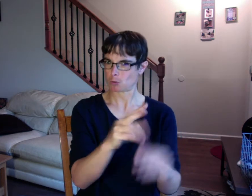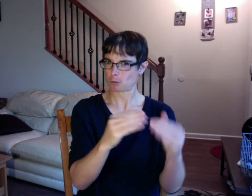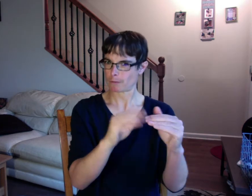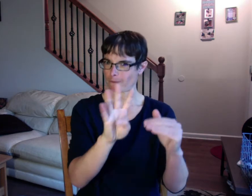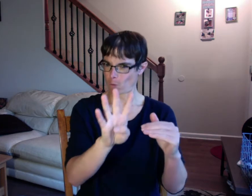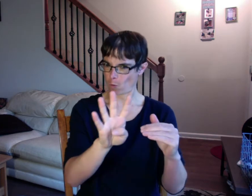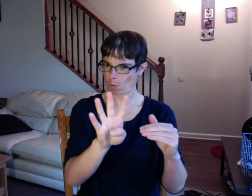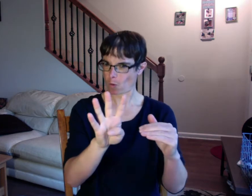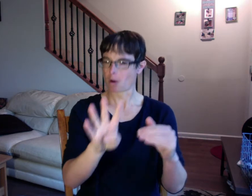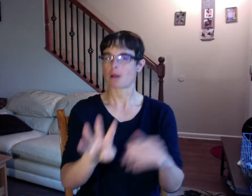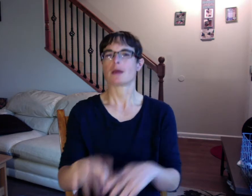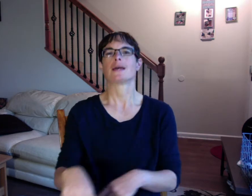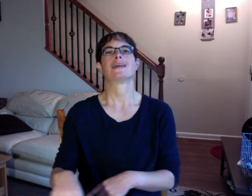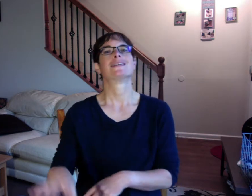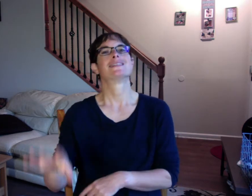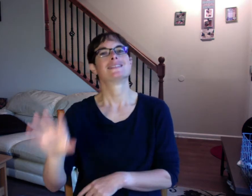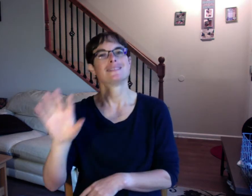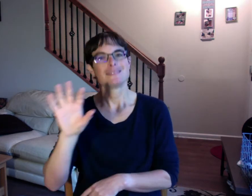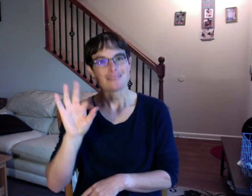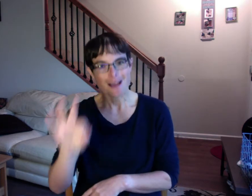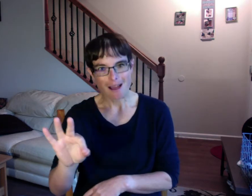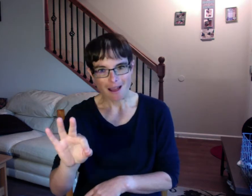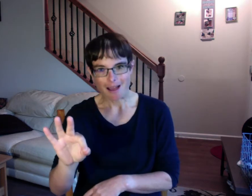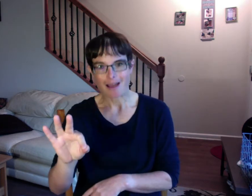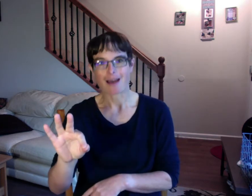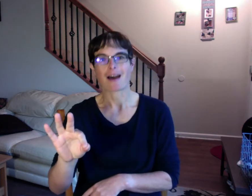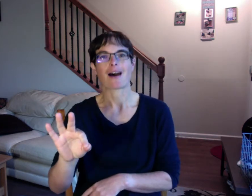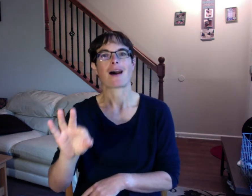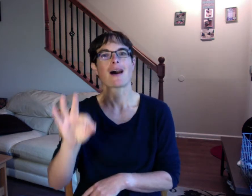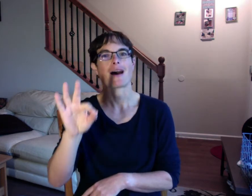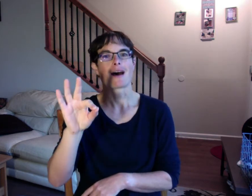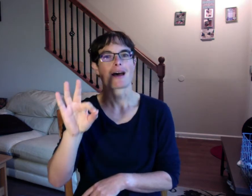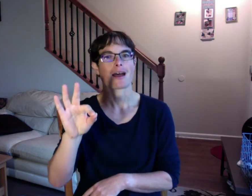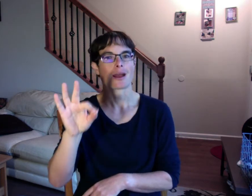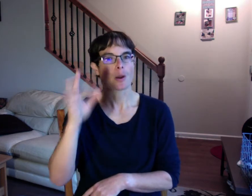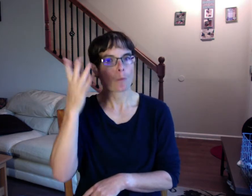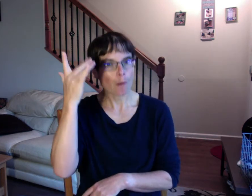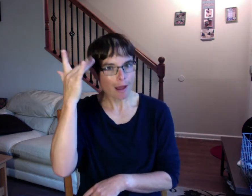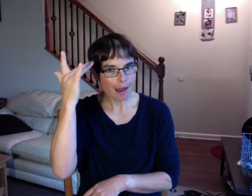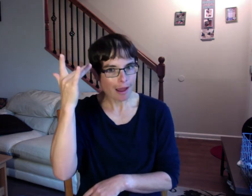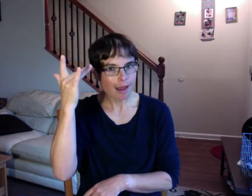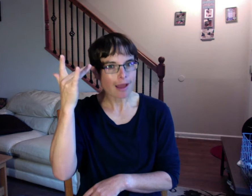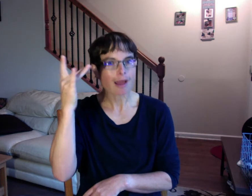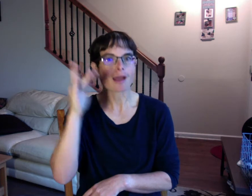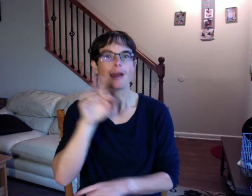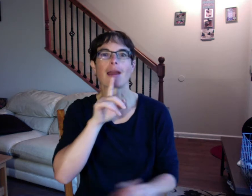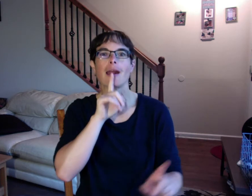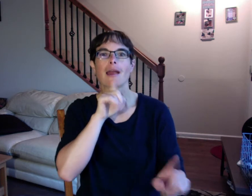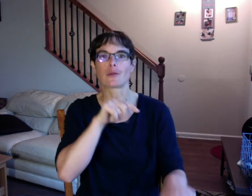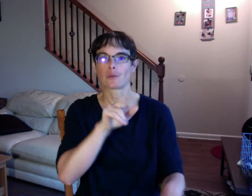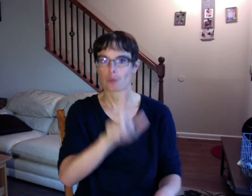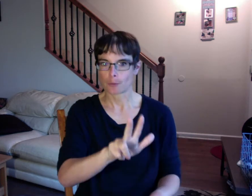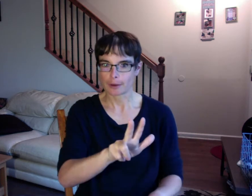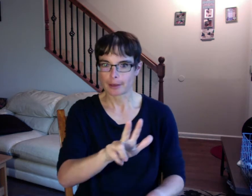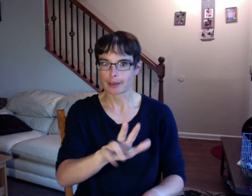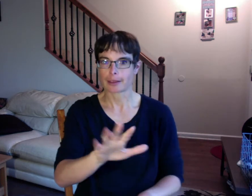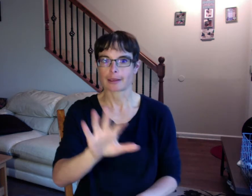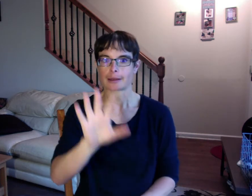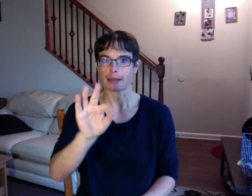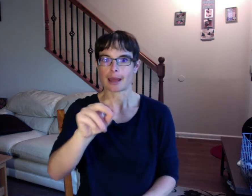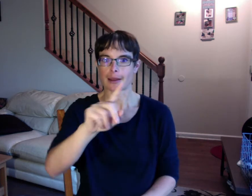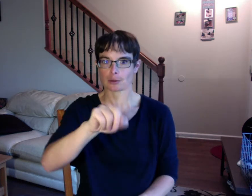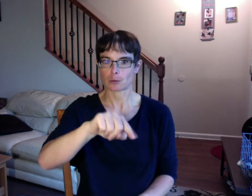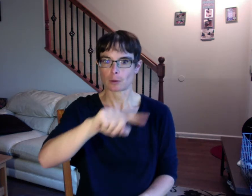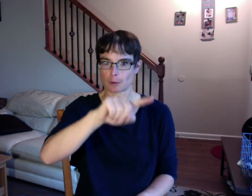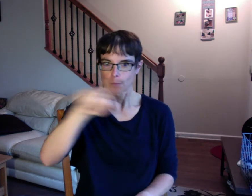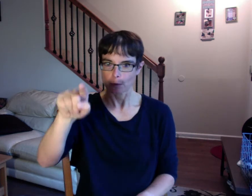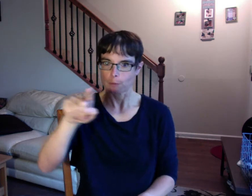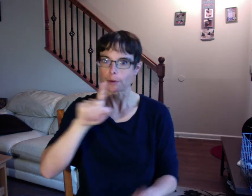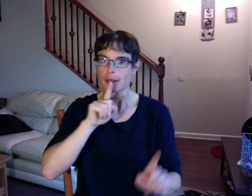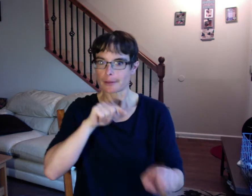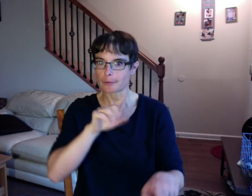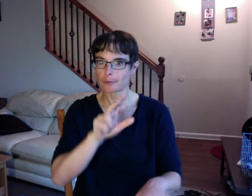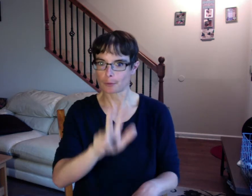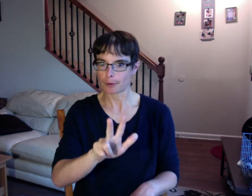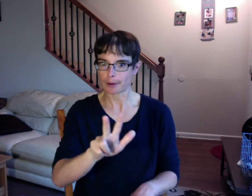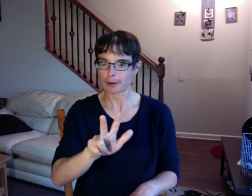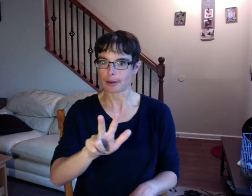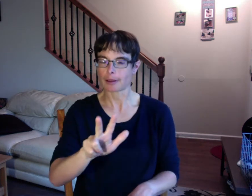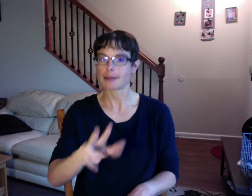9 is a perfect square because the square root is 3. 16 is a perfect square and square root is?